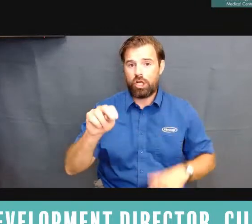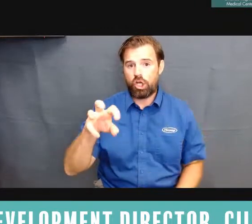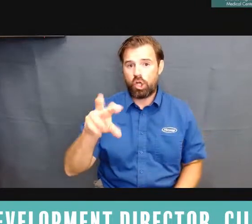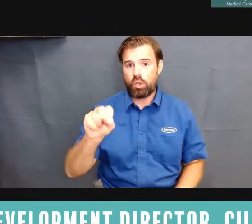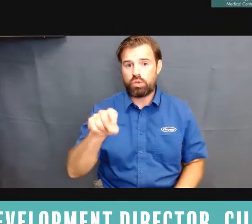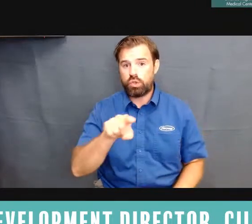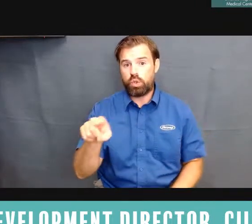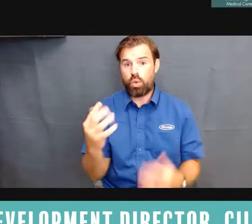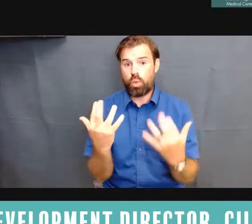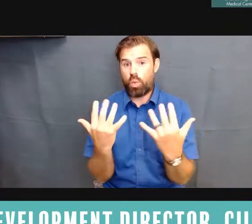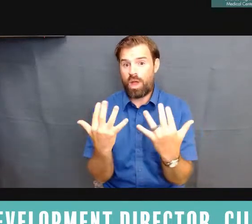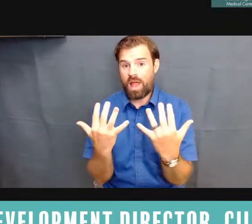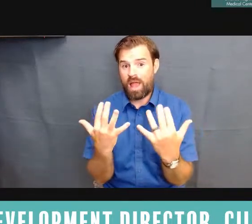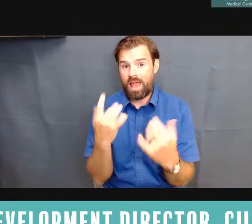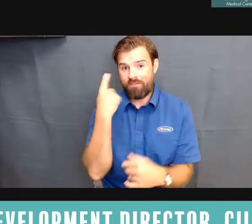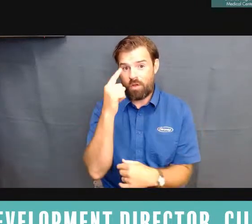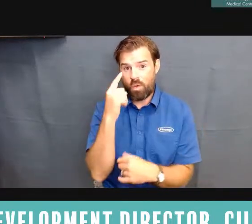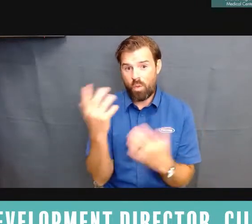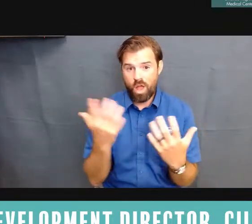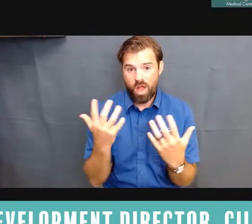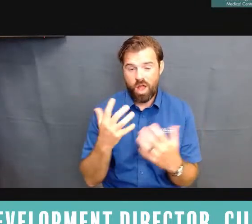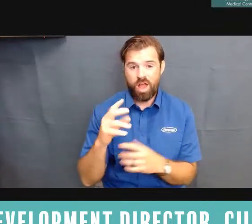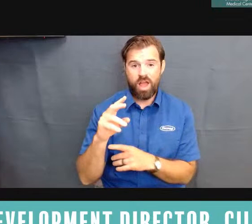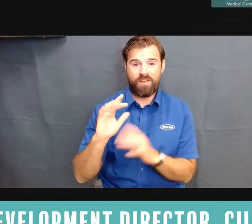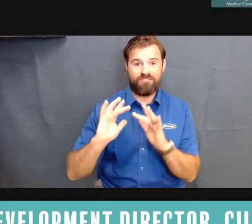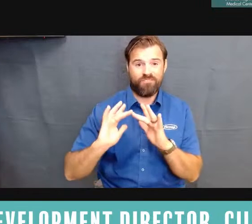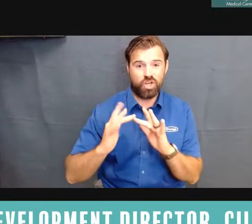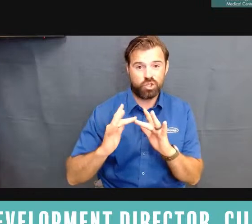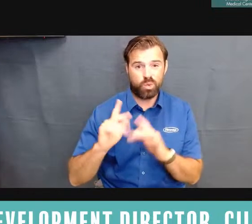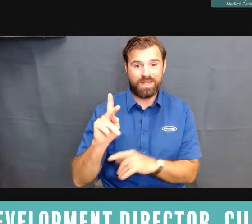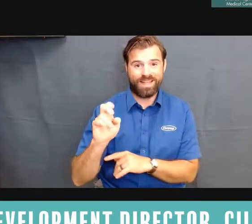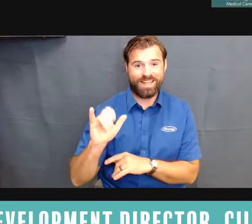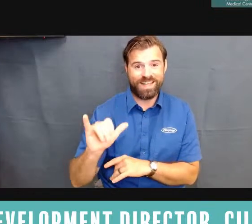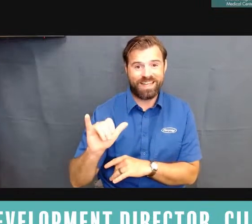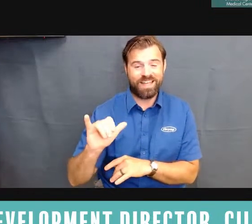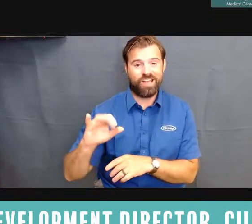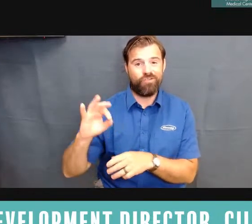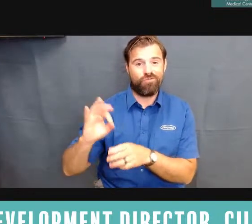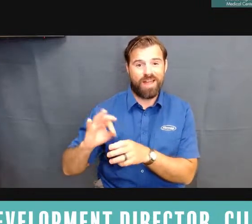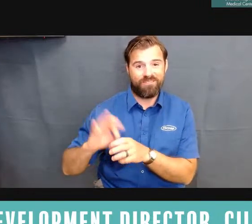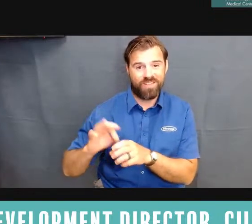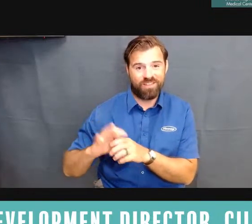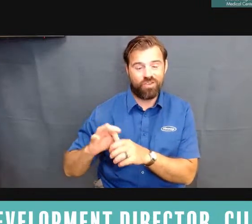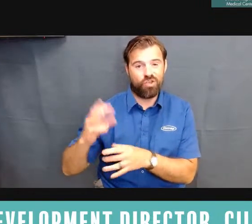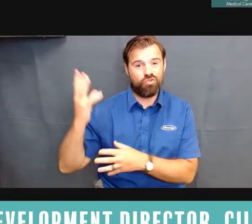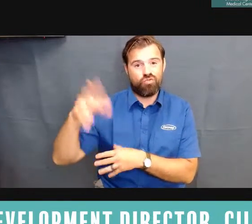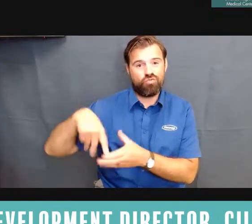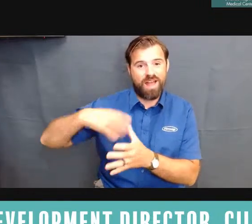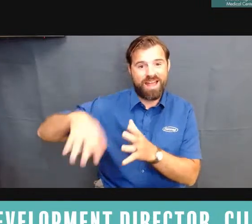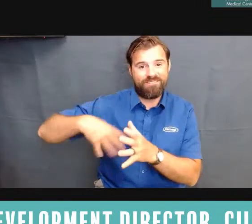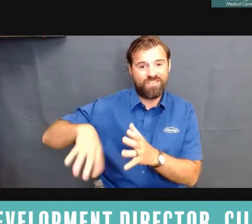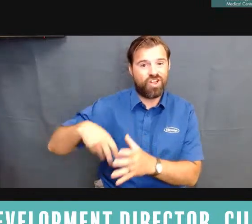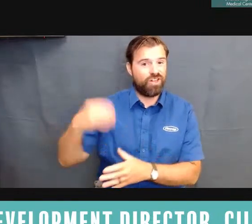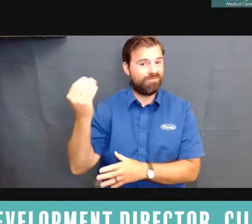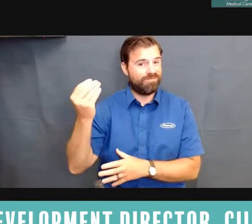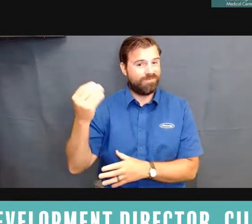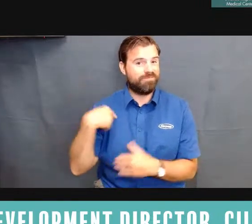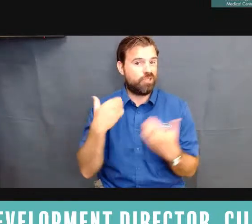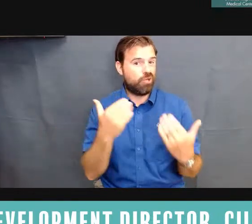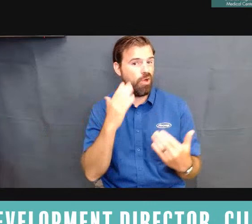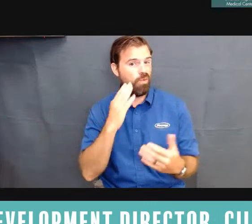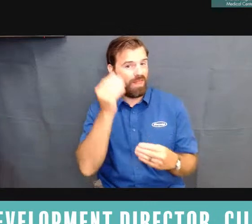all been waiting, our virtual key raffle. So when I get the go ahead, I'm gonna let you know who the winner